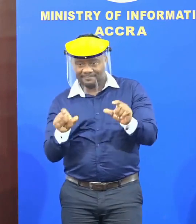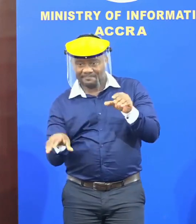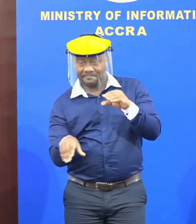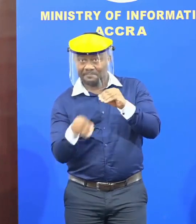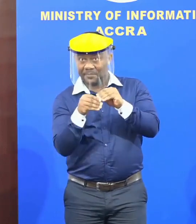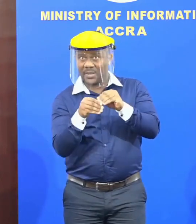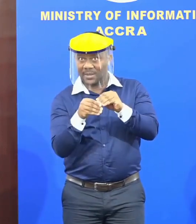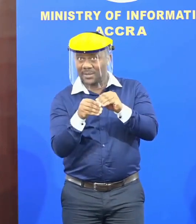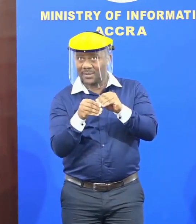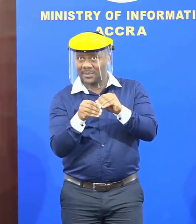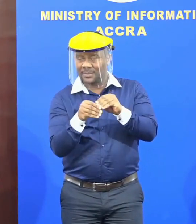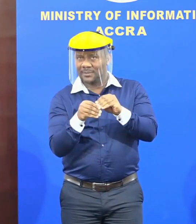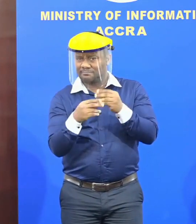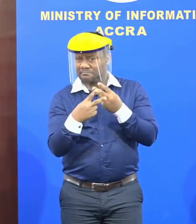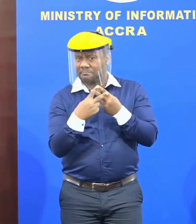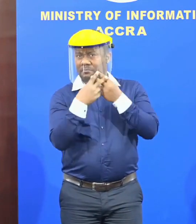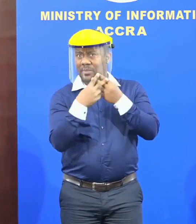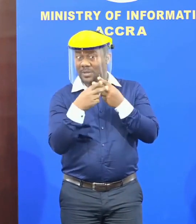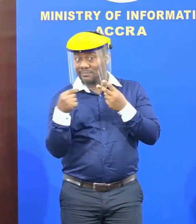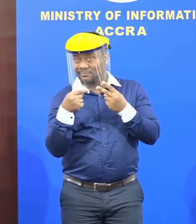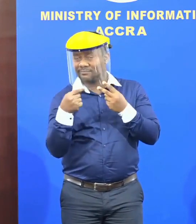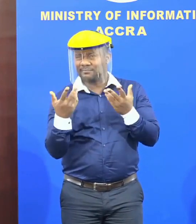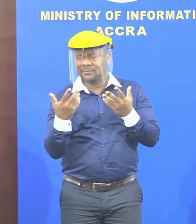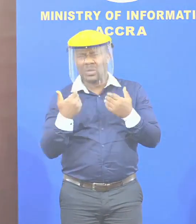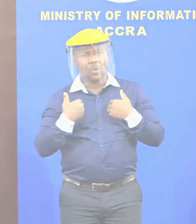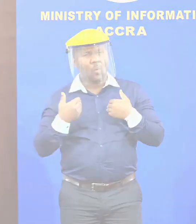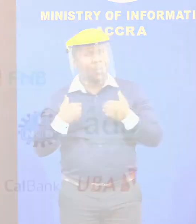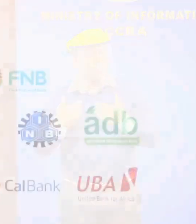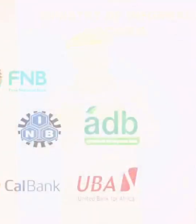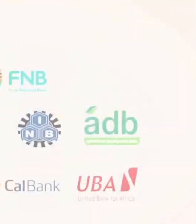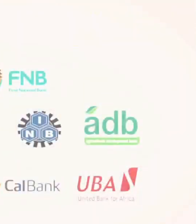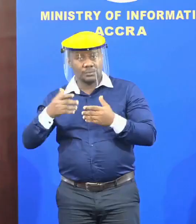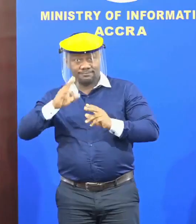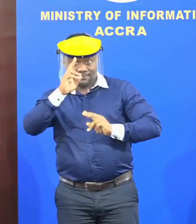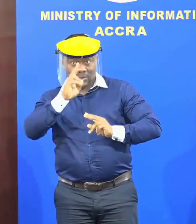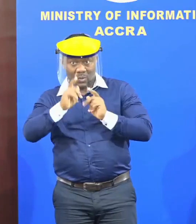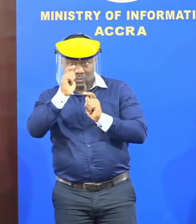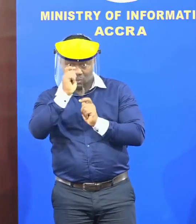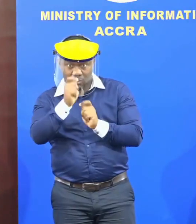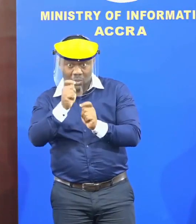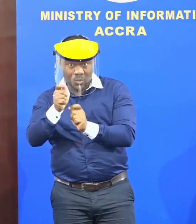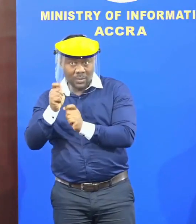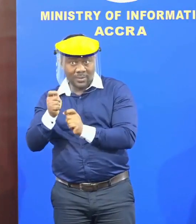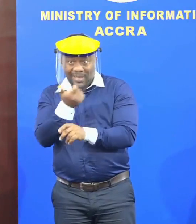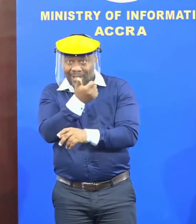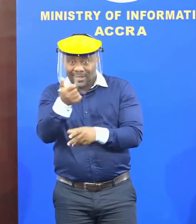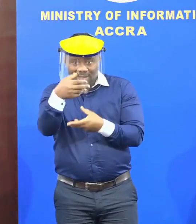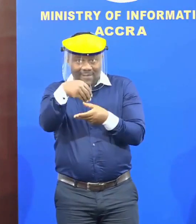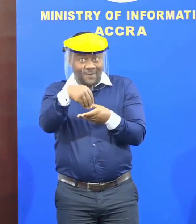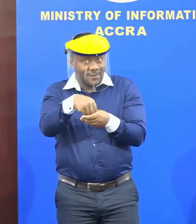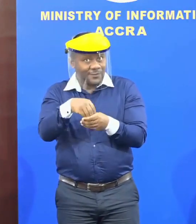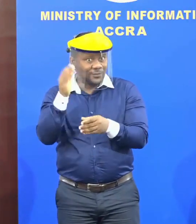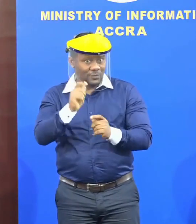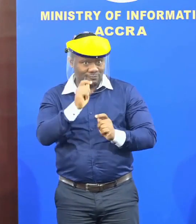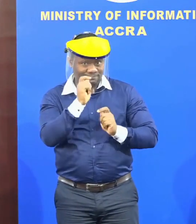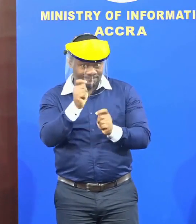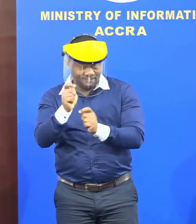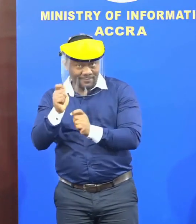Week with the hashtag. There are a number of prizes we've packaged for people who will participate in this